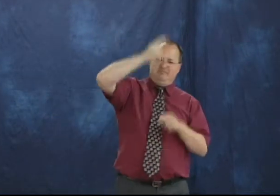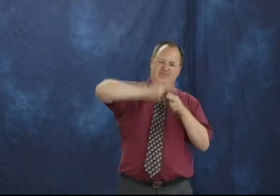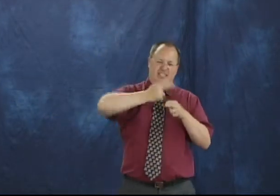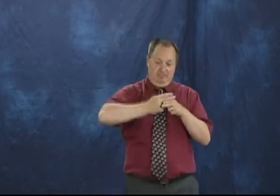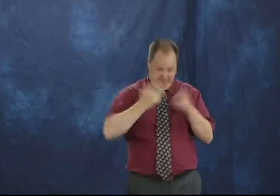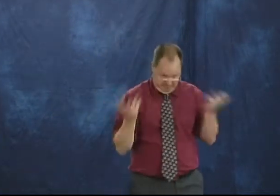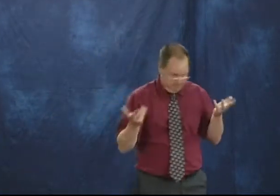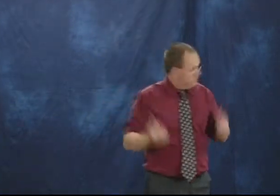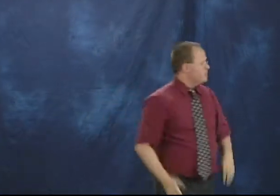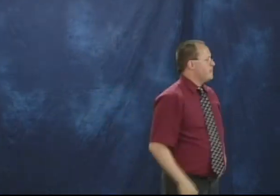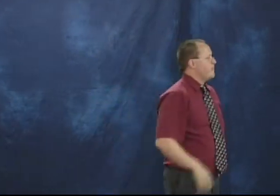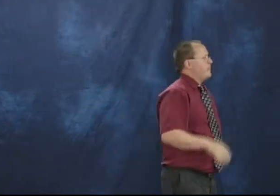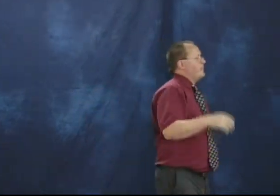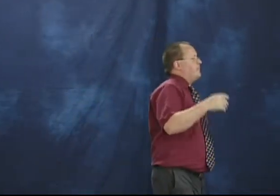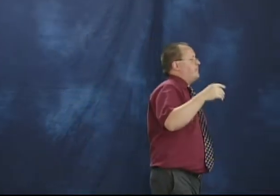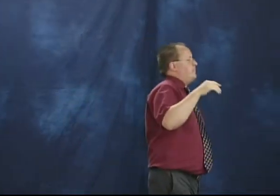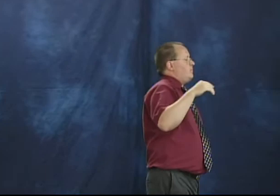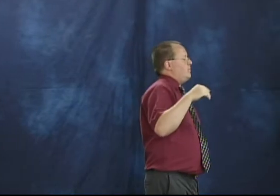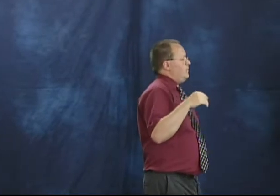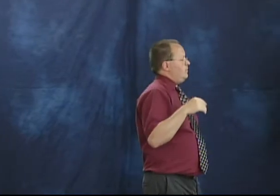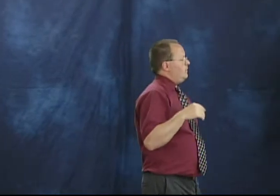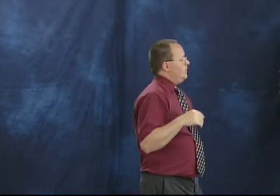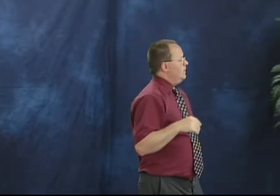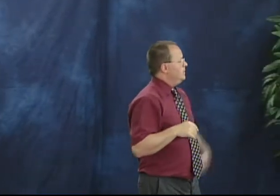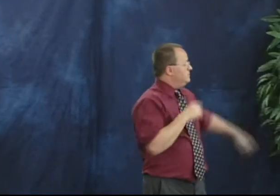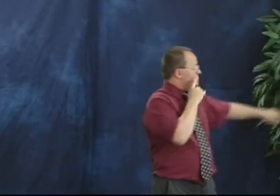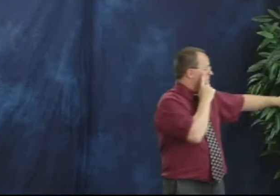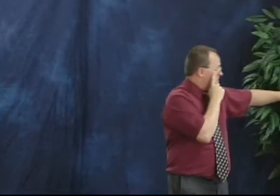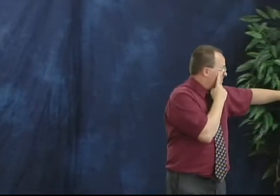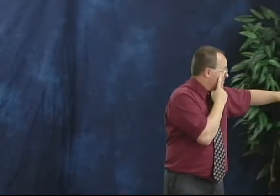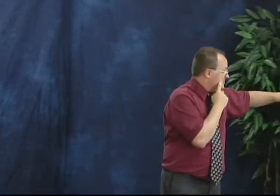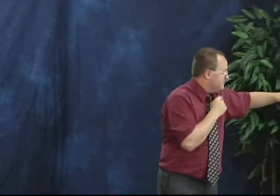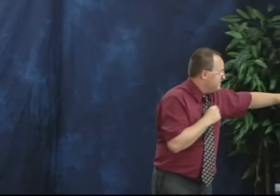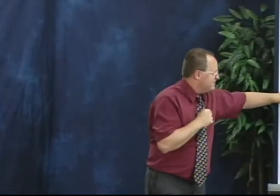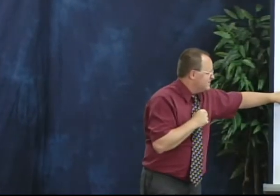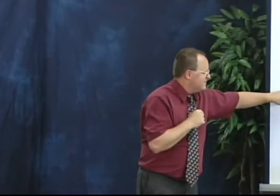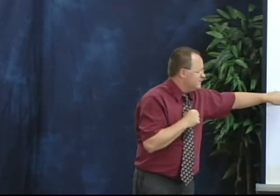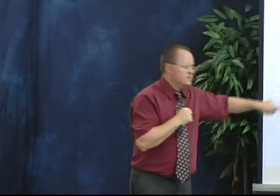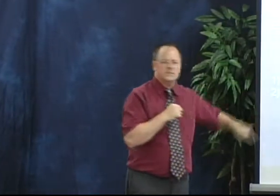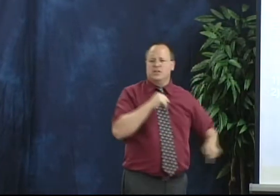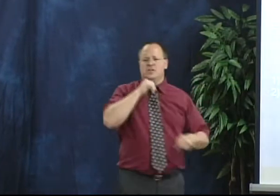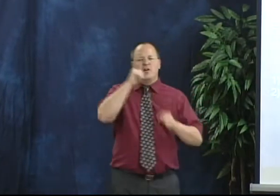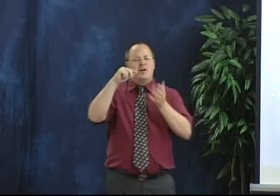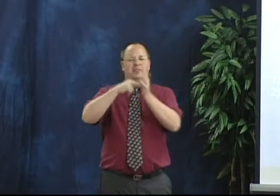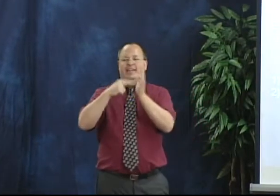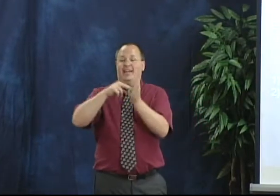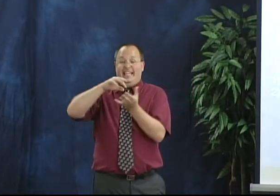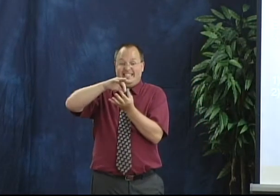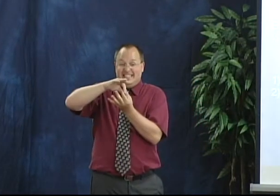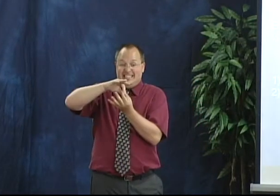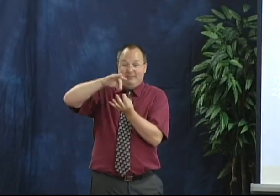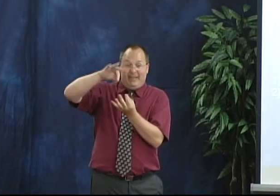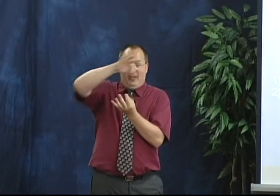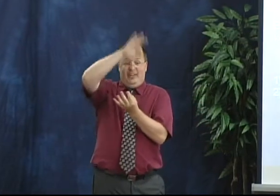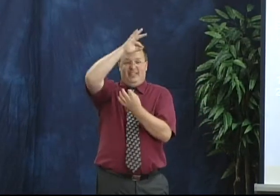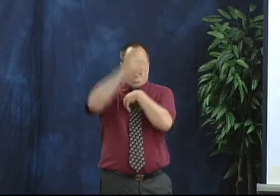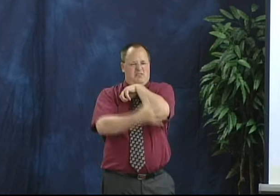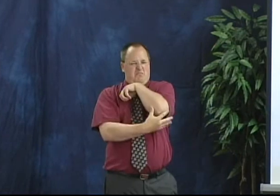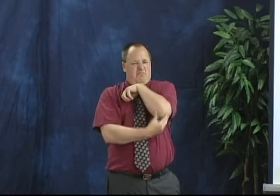to honor God in how they use their money. But that is not what this term poor in spirit means.